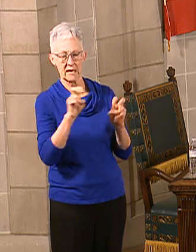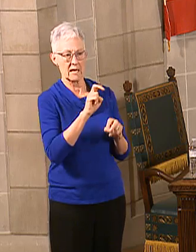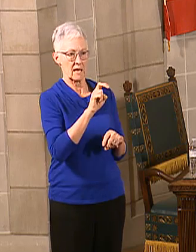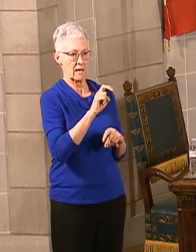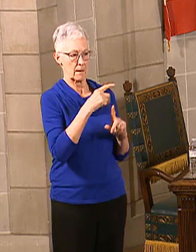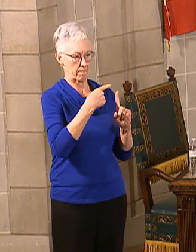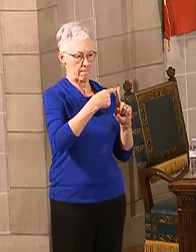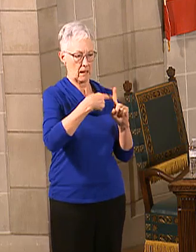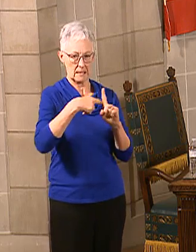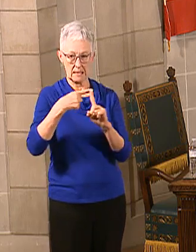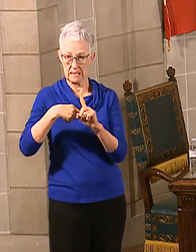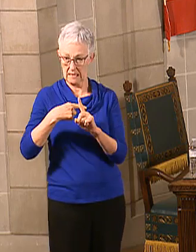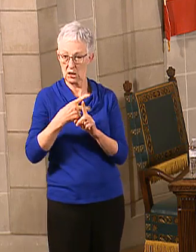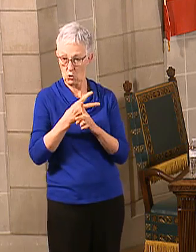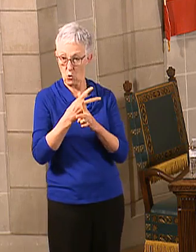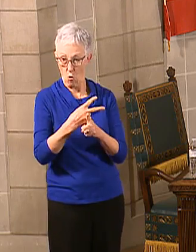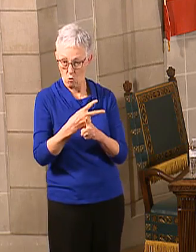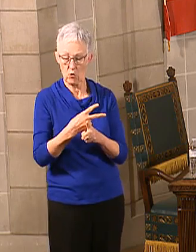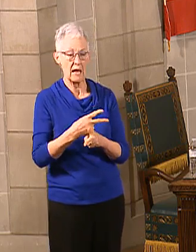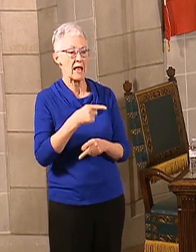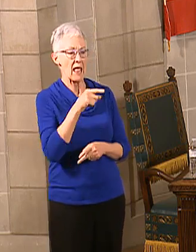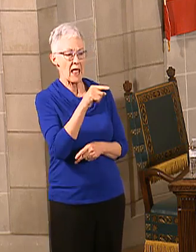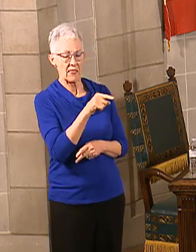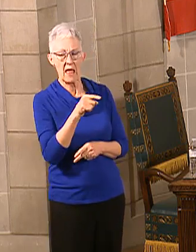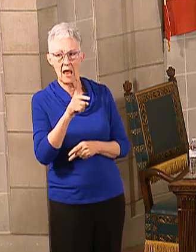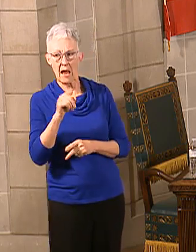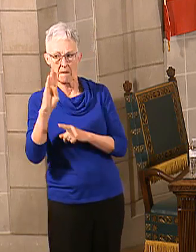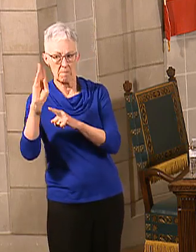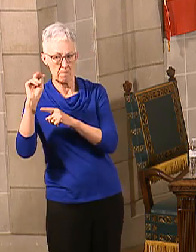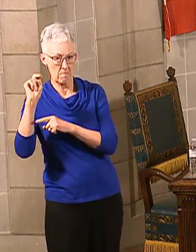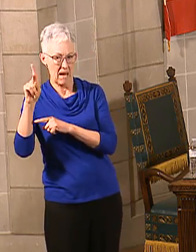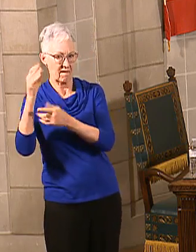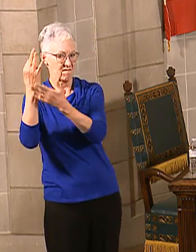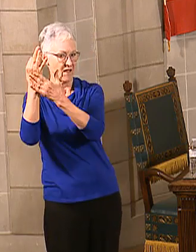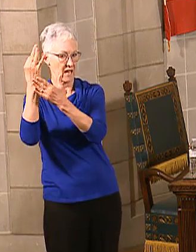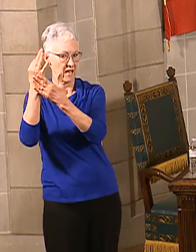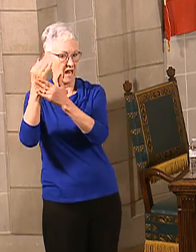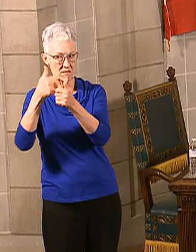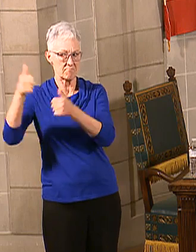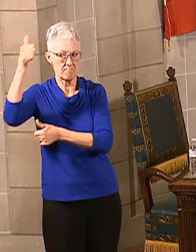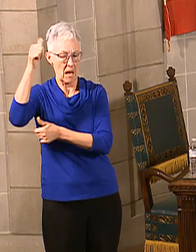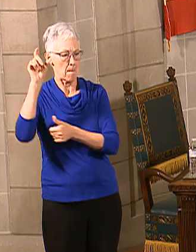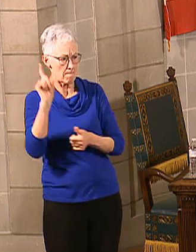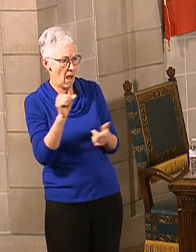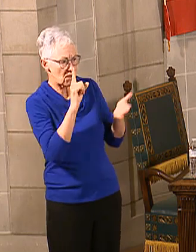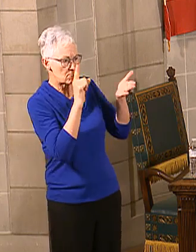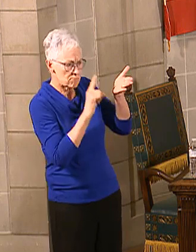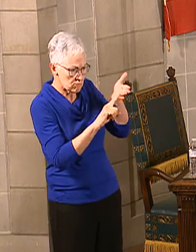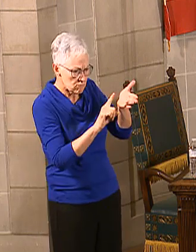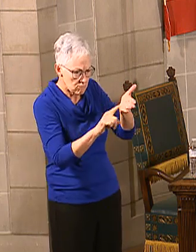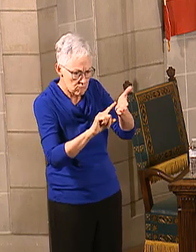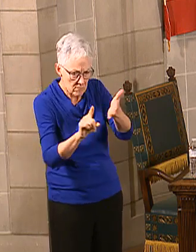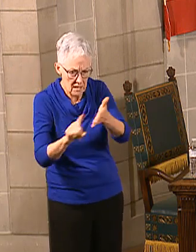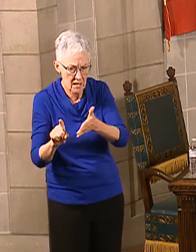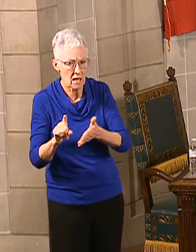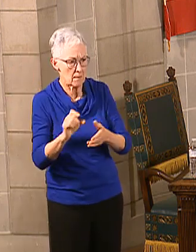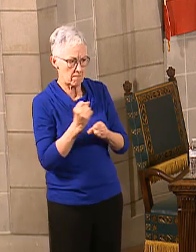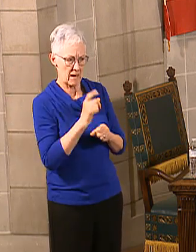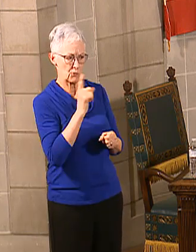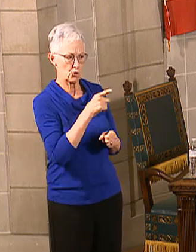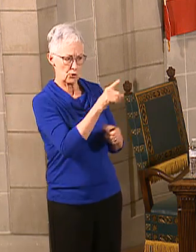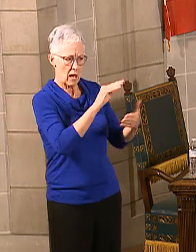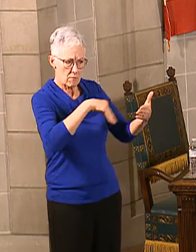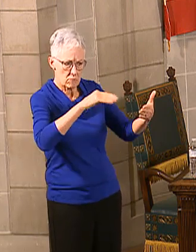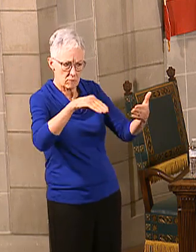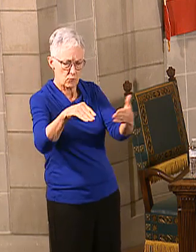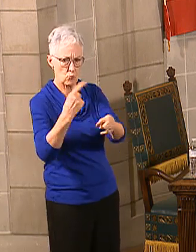examined by the Department of Banking and Finance. However, that annual requirement, we're given some flexibility on getting that done as quickly and